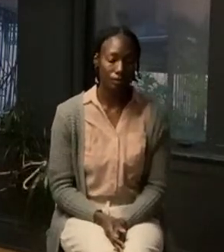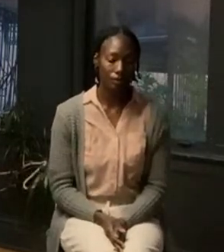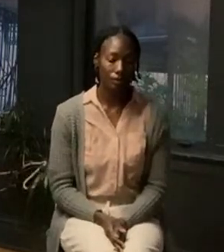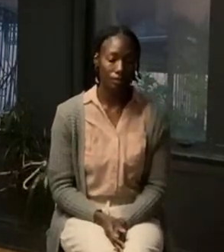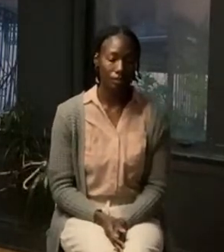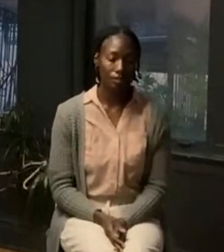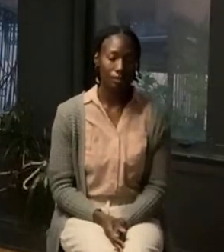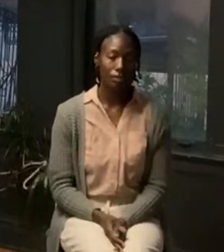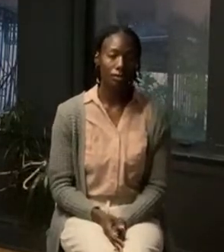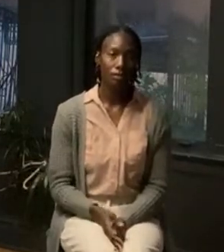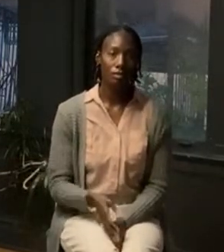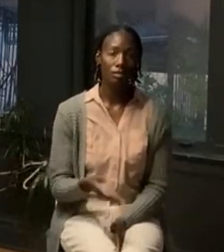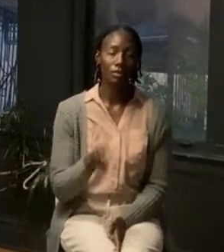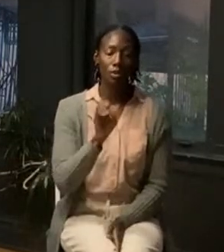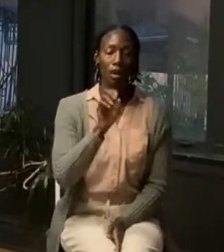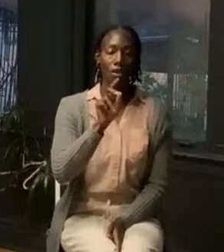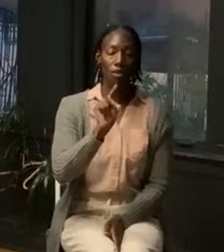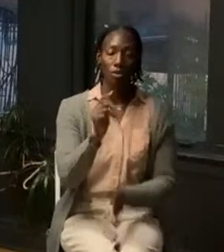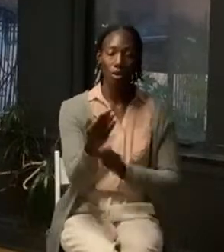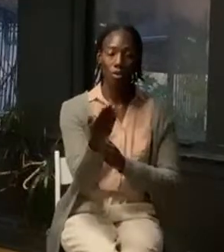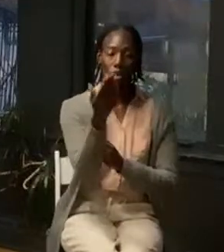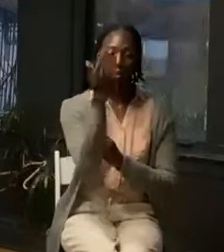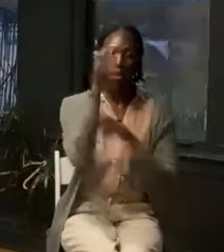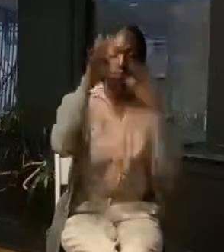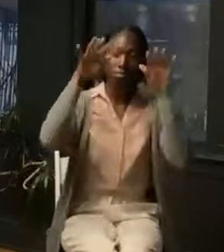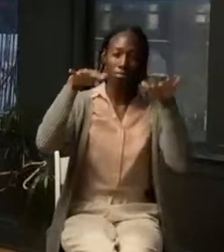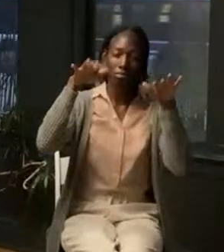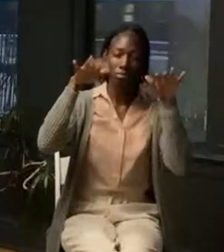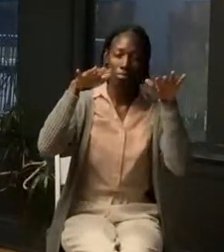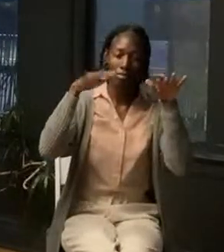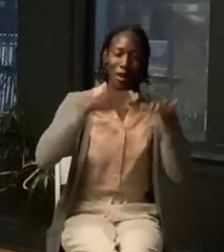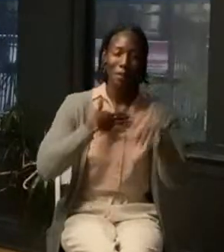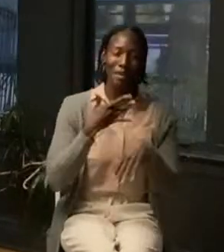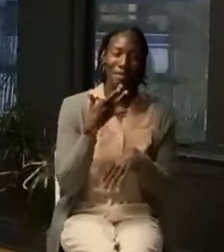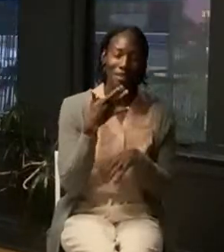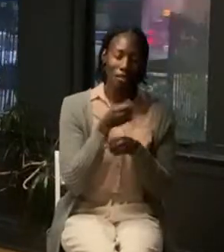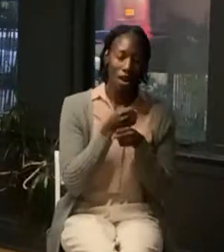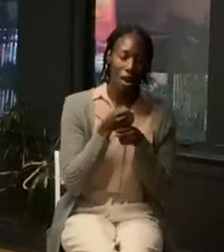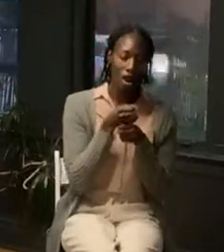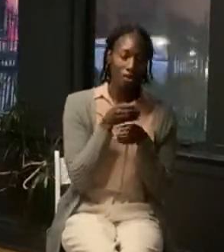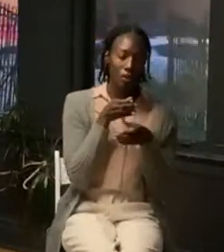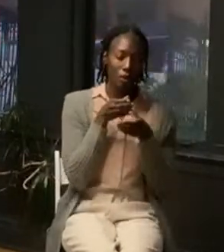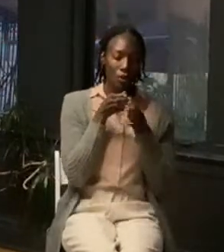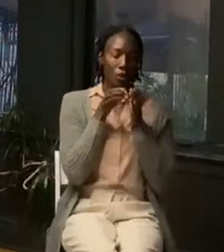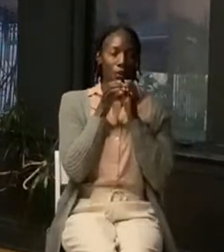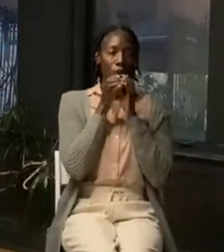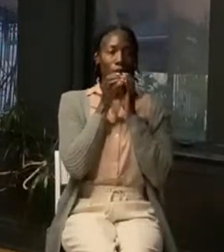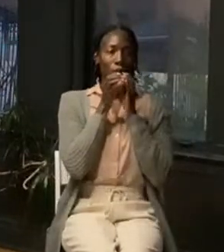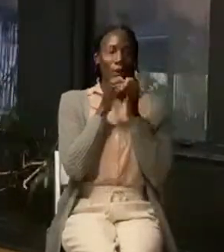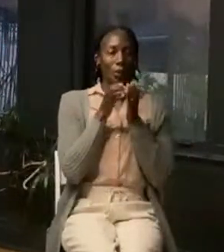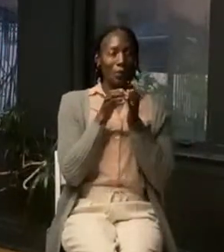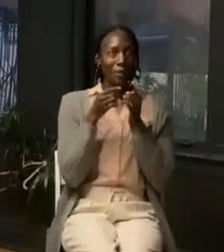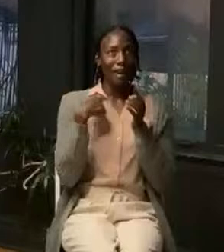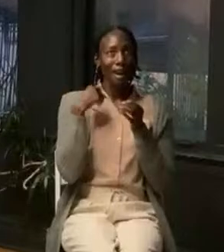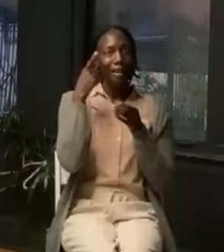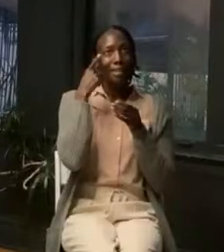It is a rainy October morning. As I sip my favorite coffee, I think of how I'll tell you I can't see you this